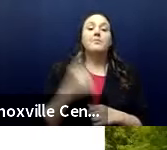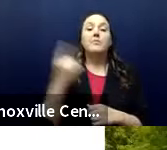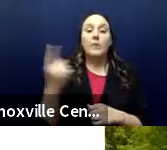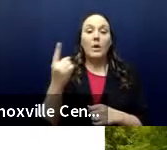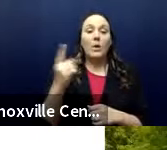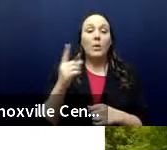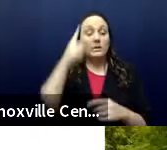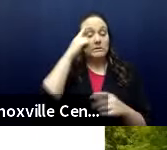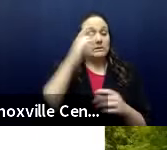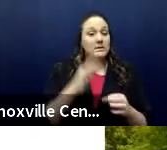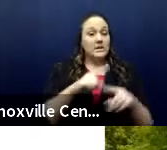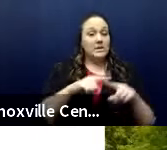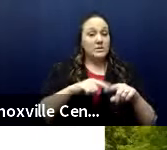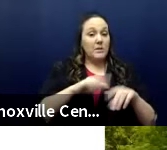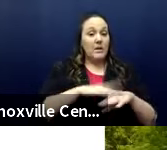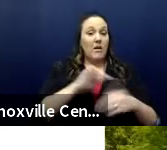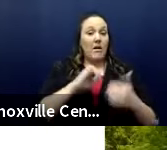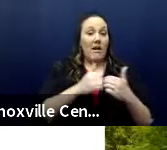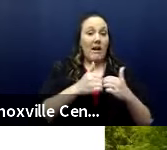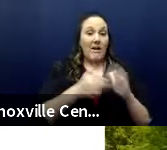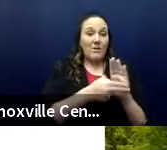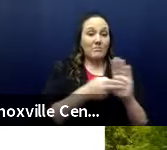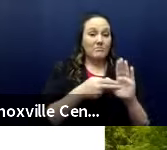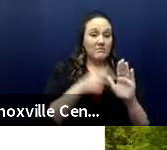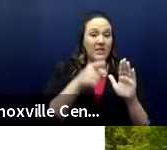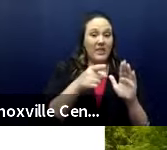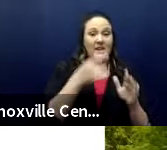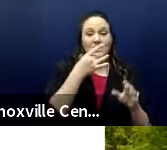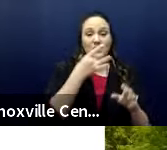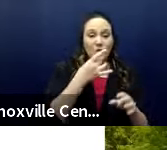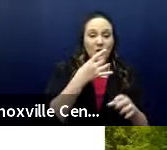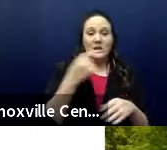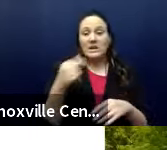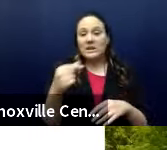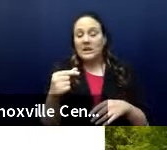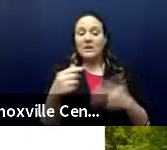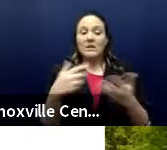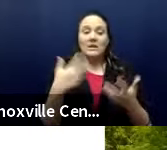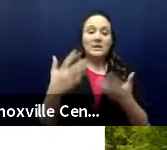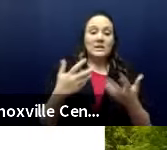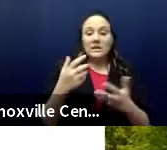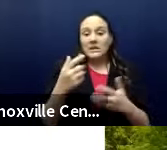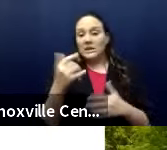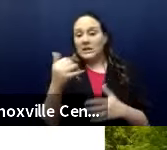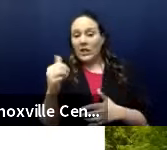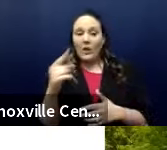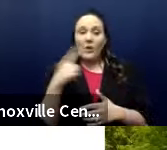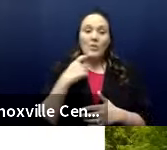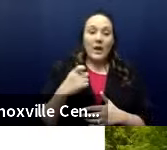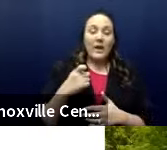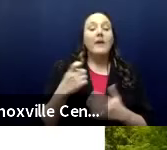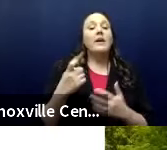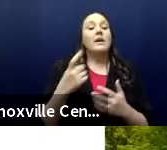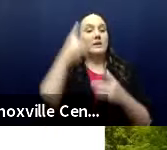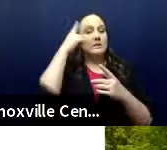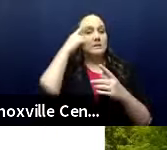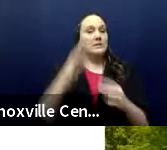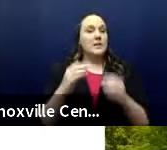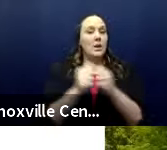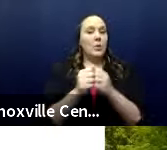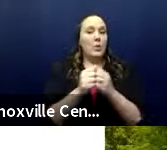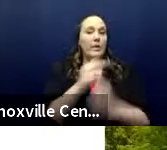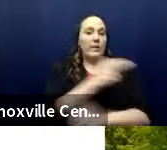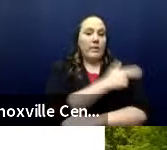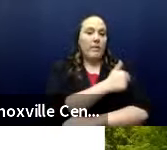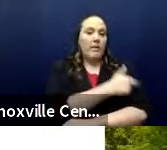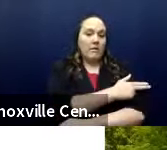decisions regarding how to classify this benchmark as green, yellow, or red are made in concert with our hospital partners, as well as taking all of the